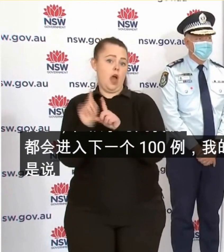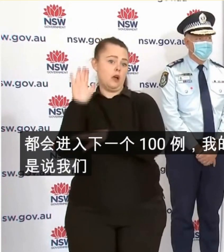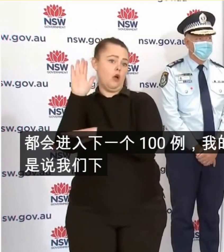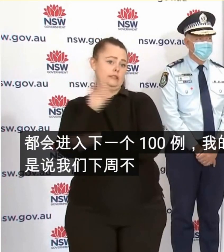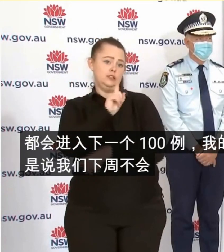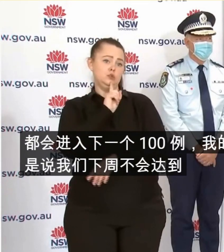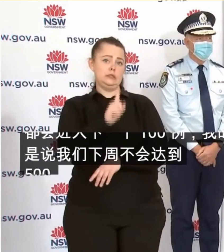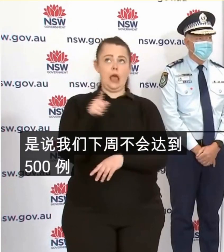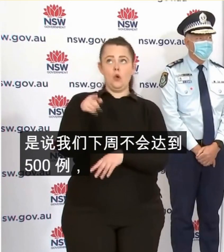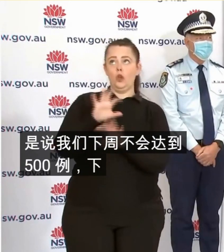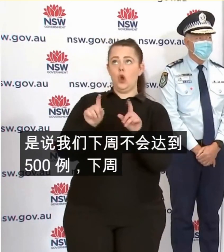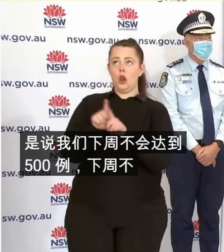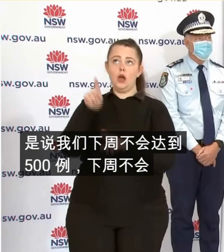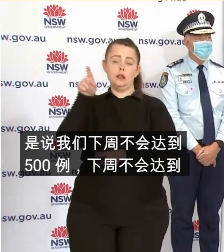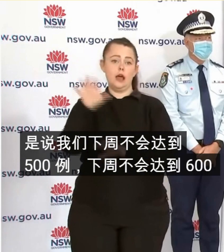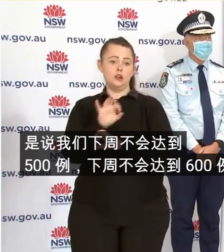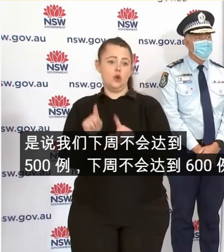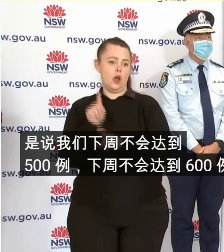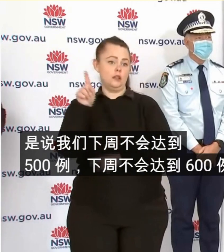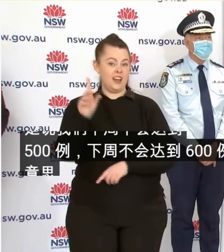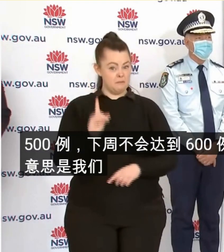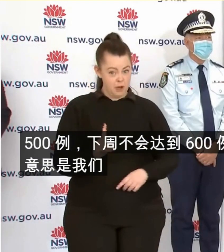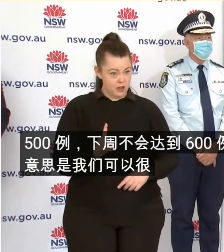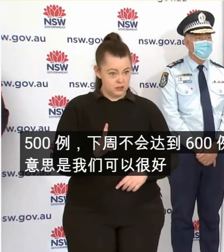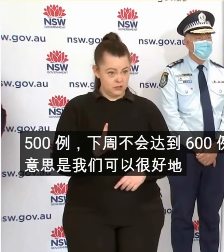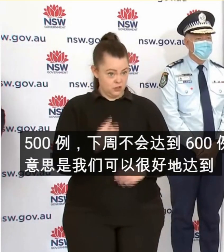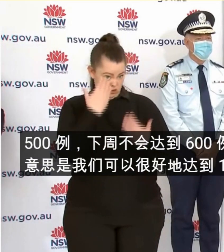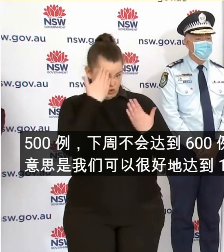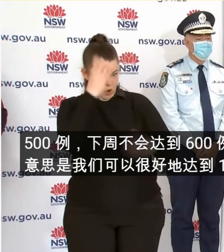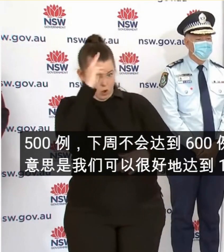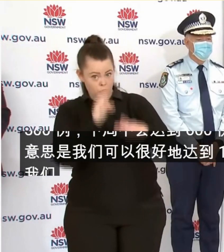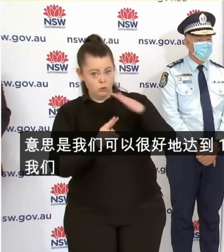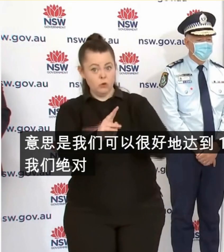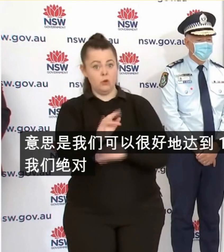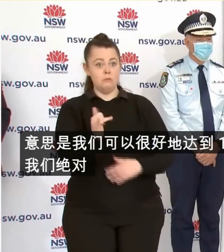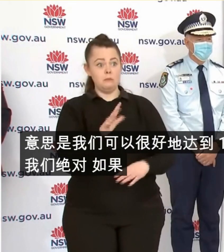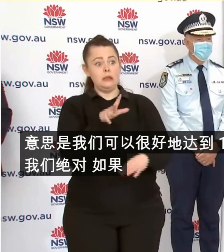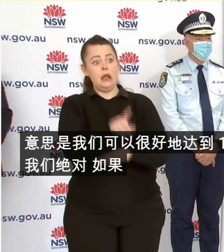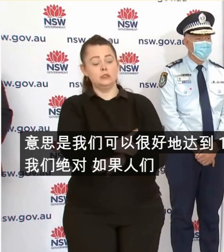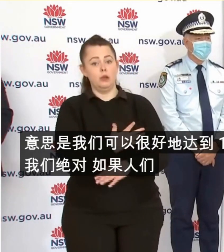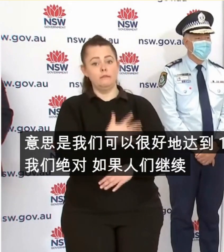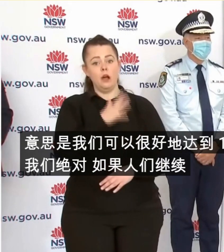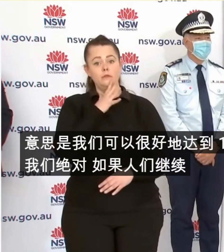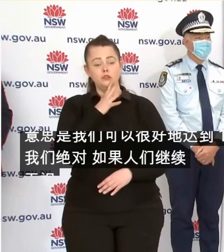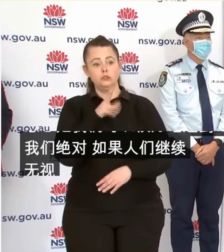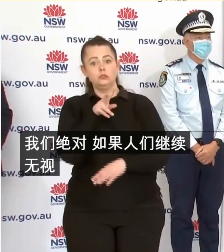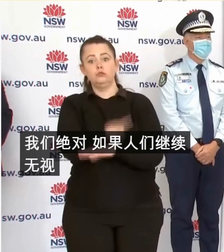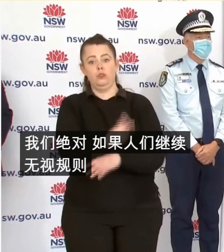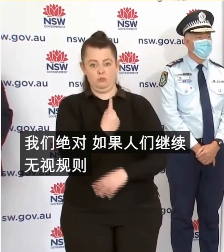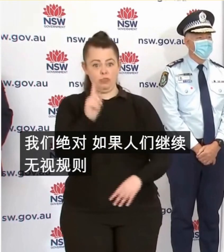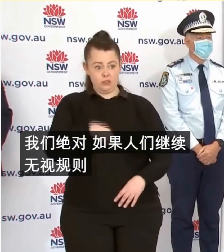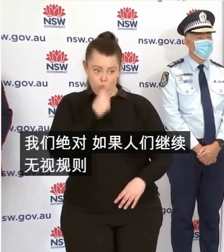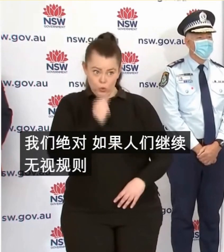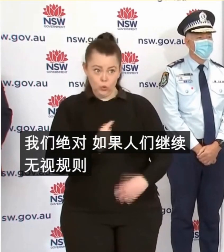next 100. I mean, what's to say we're not going to be at 500 next week and then 600 the next? I mean, we could hit 1,000 cases. Well, we absolutely could if people